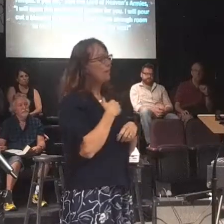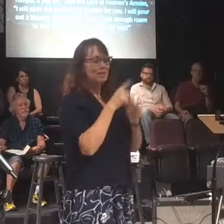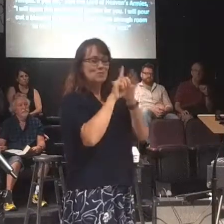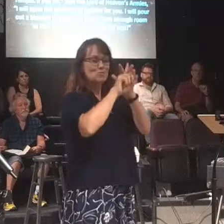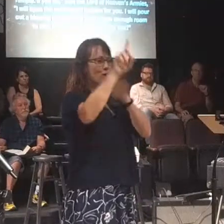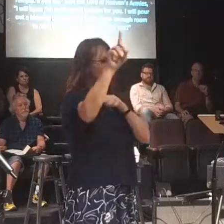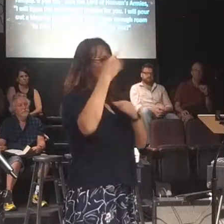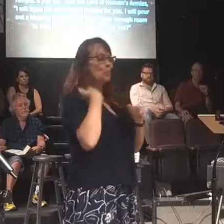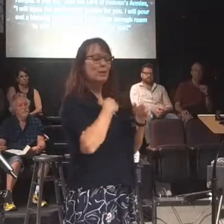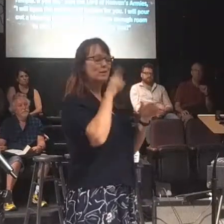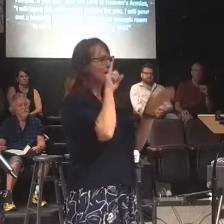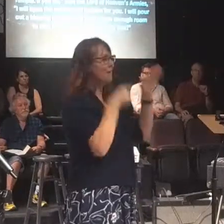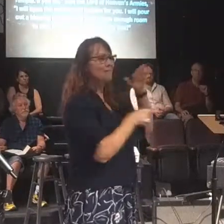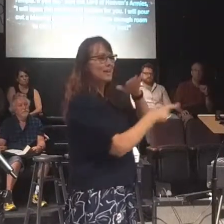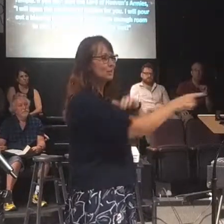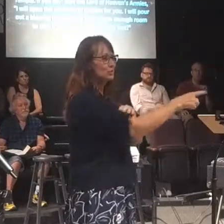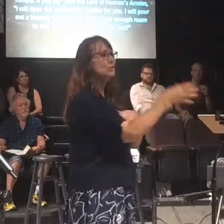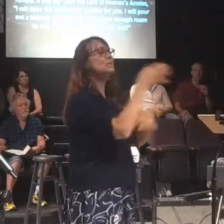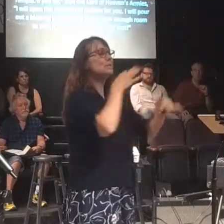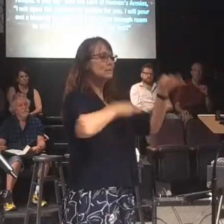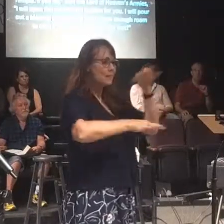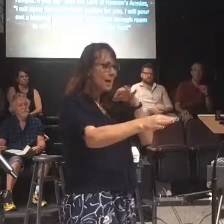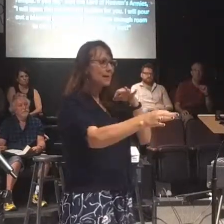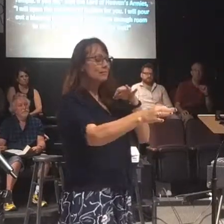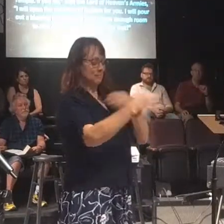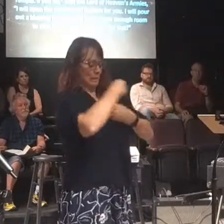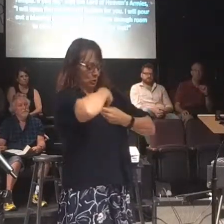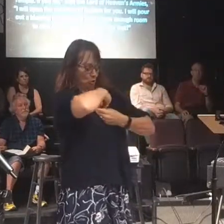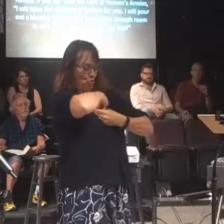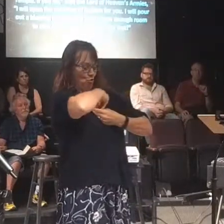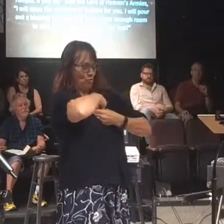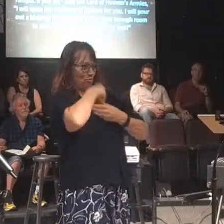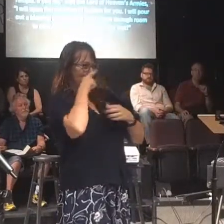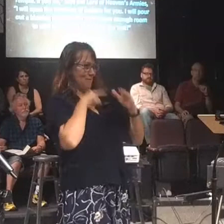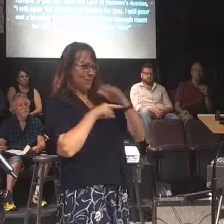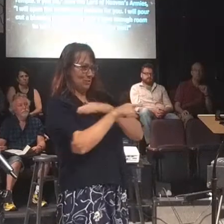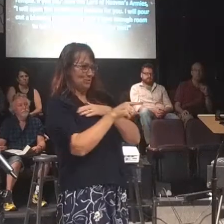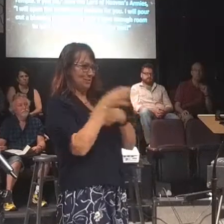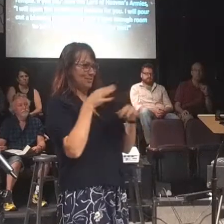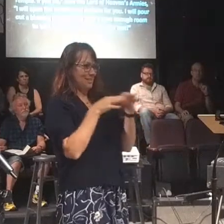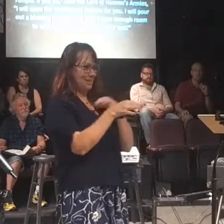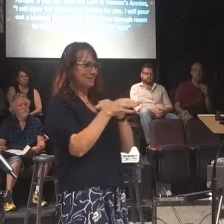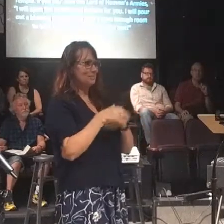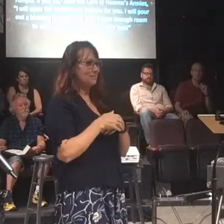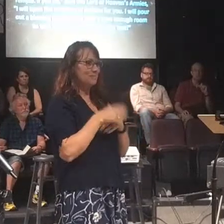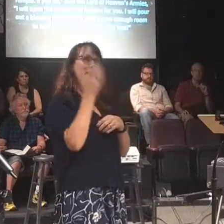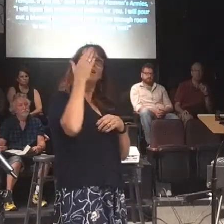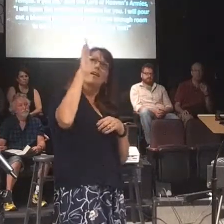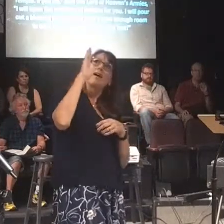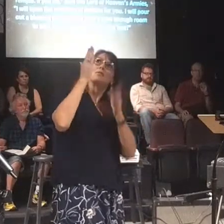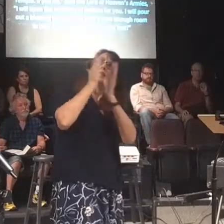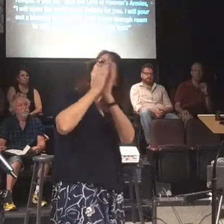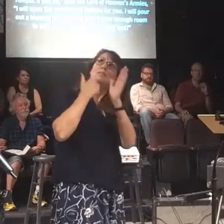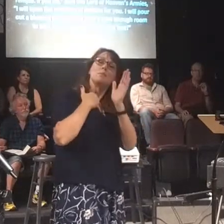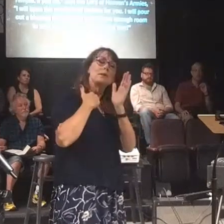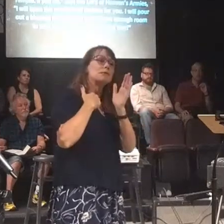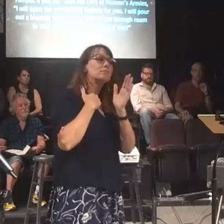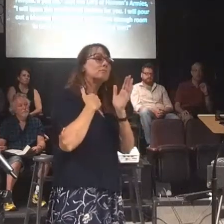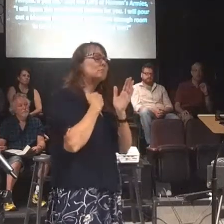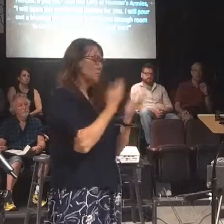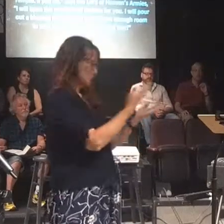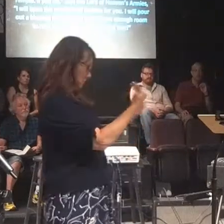adventure. We went into an internal adventure. And where God was asking me, return to